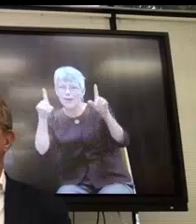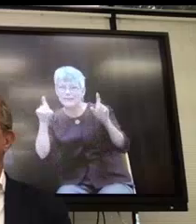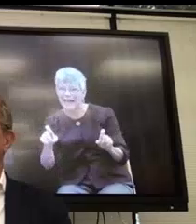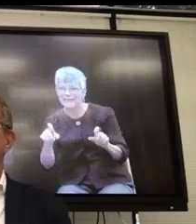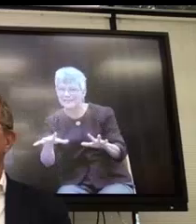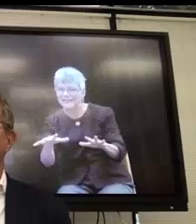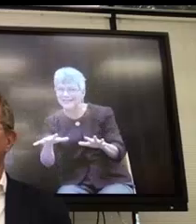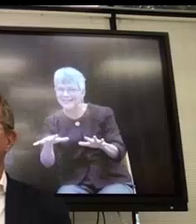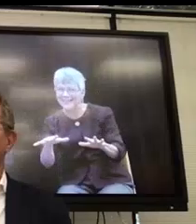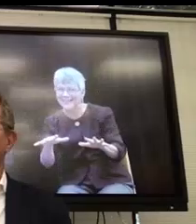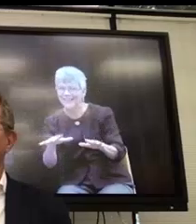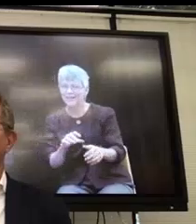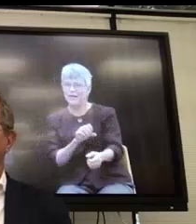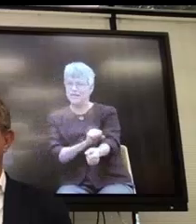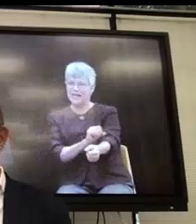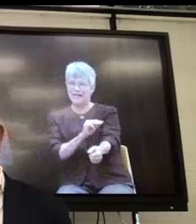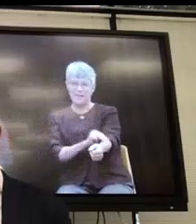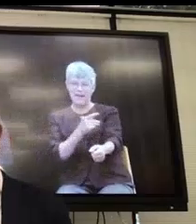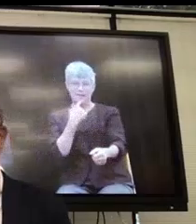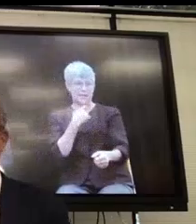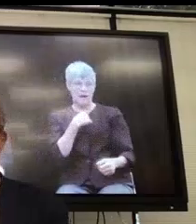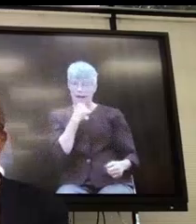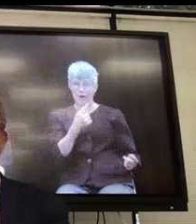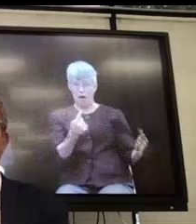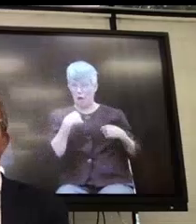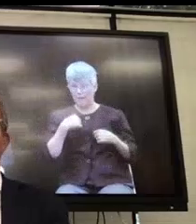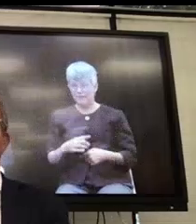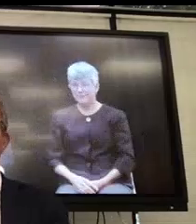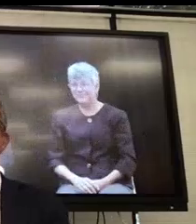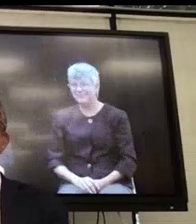And Sandy Manning said she's not coming.